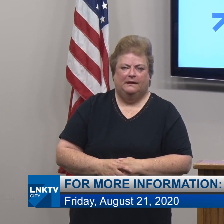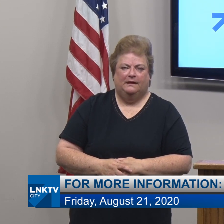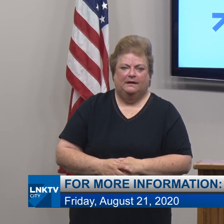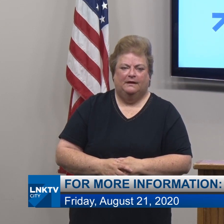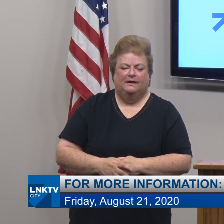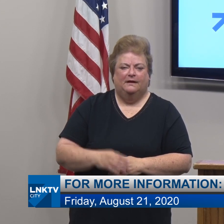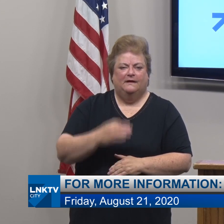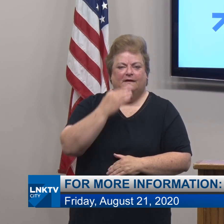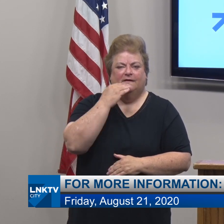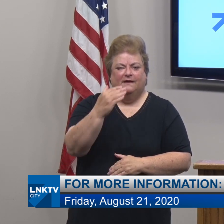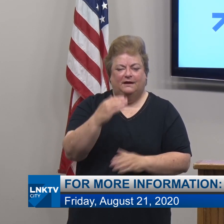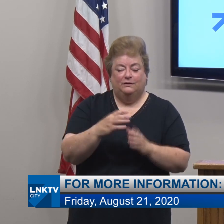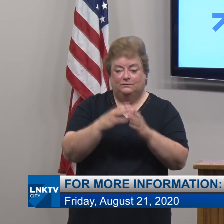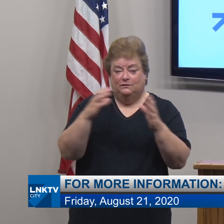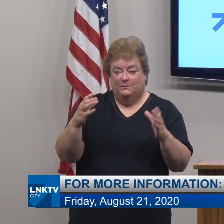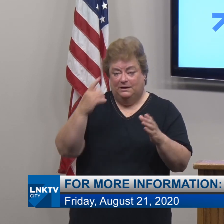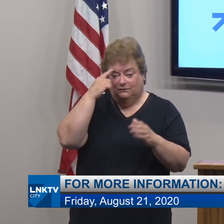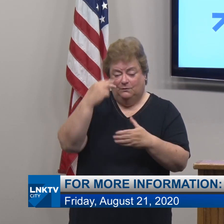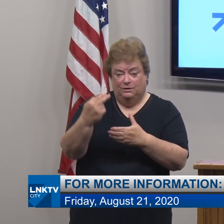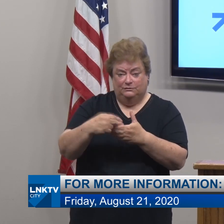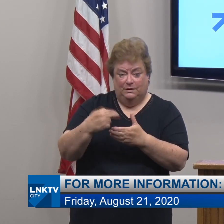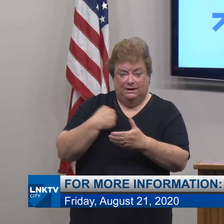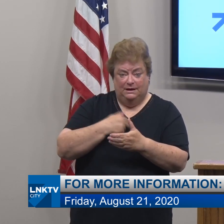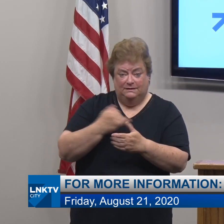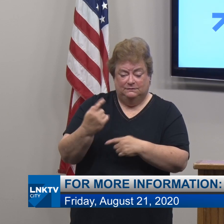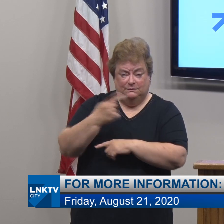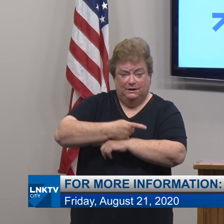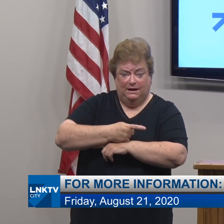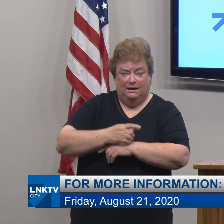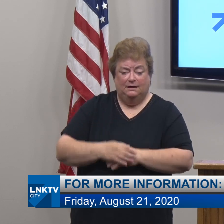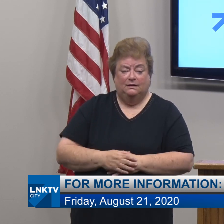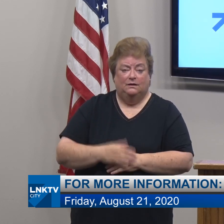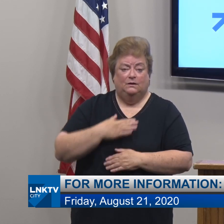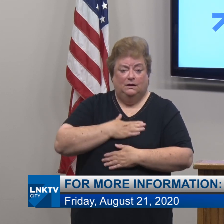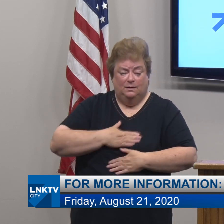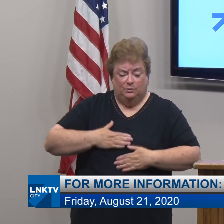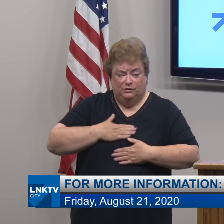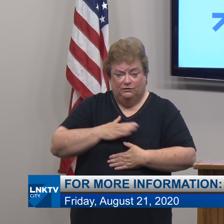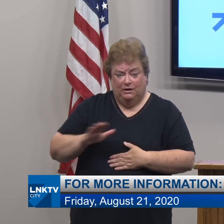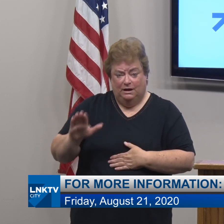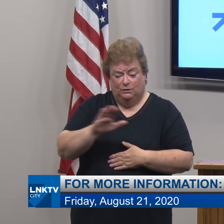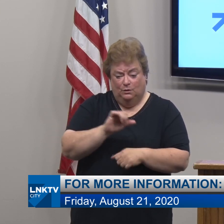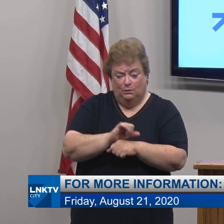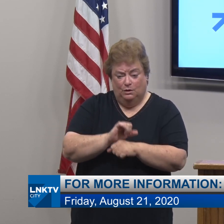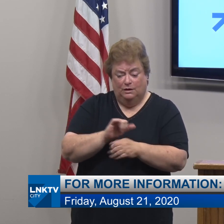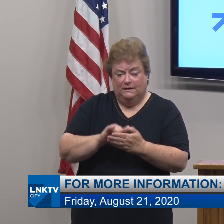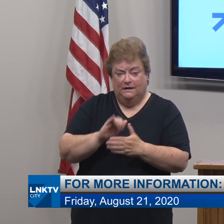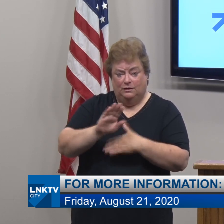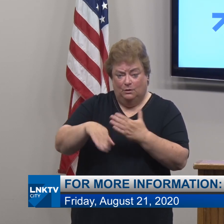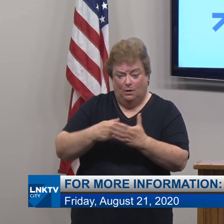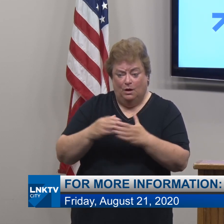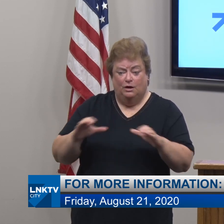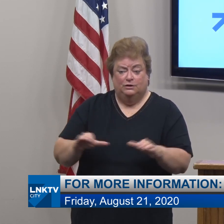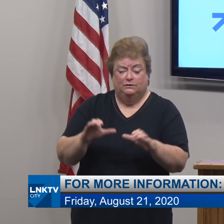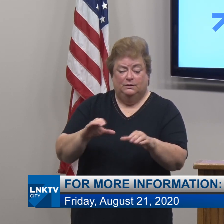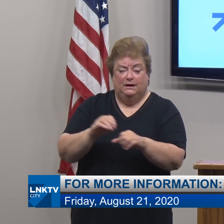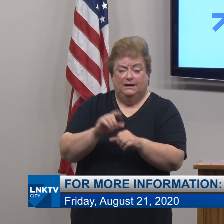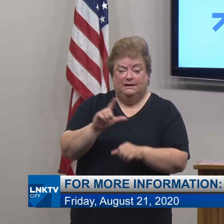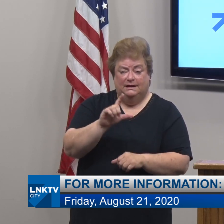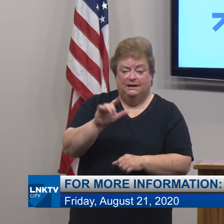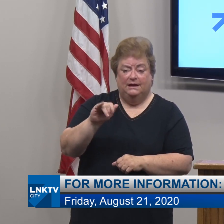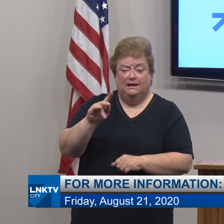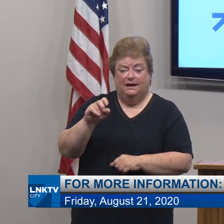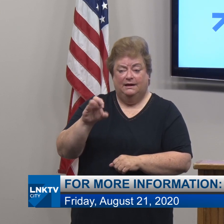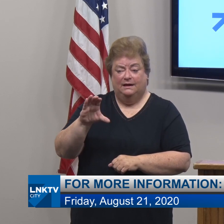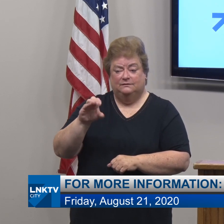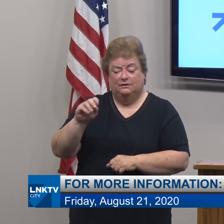All right, well, thank you so much for joining us today. We appreciate the work that all of you in Lincoln and Lancaster County are doing